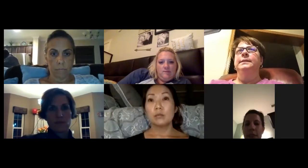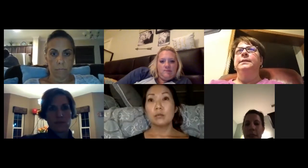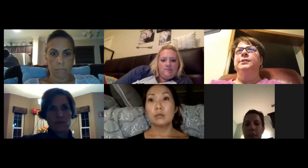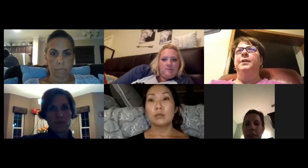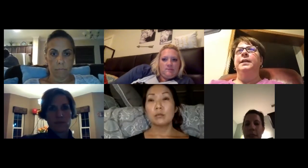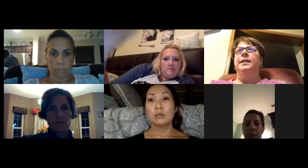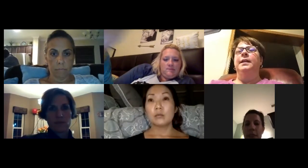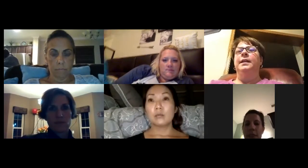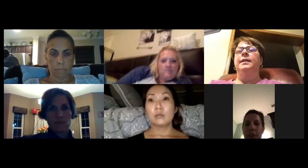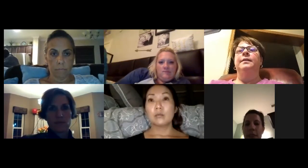Trying to think.